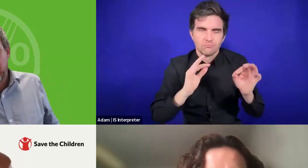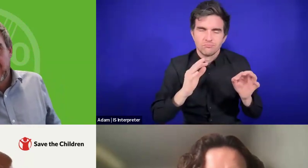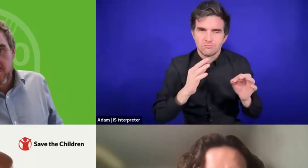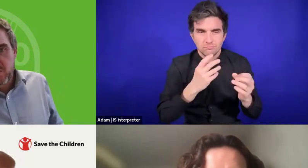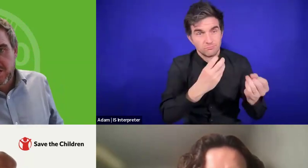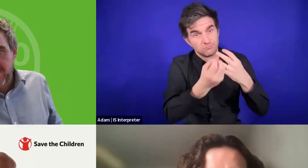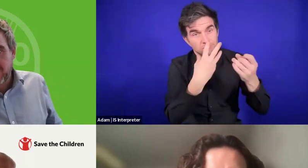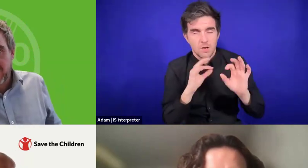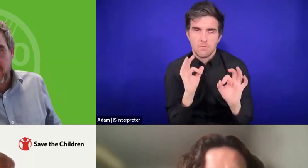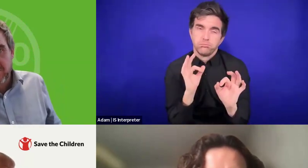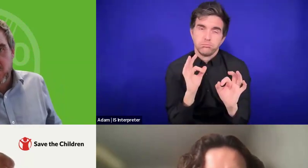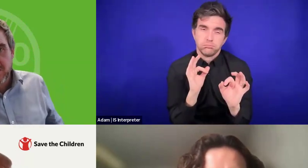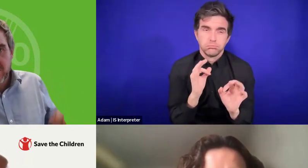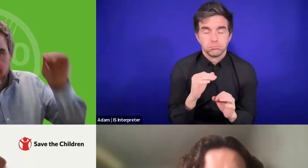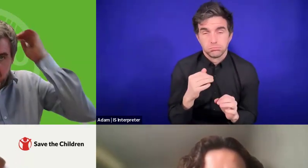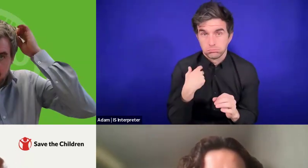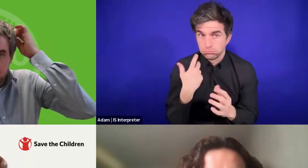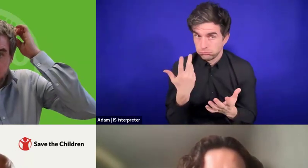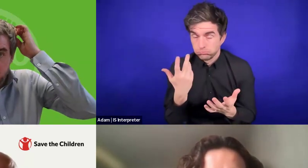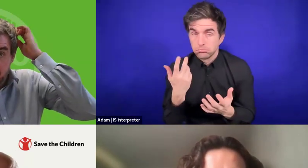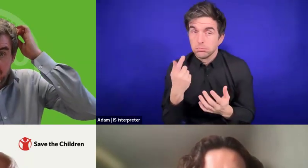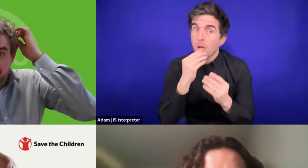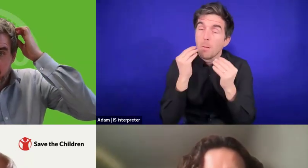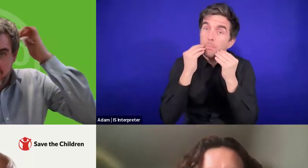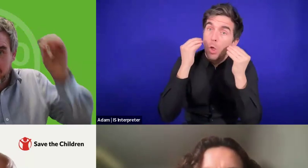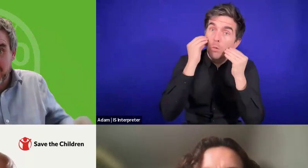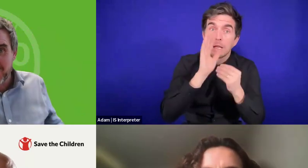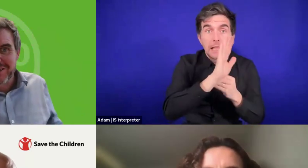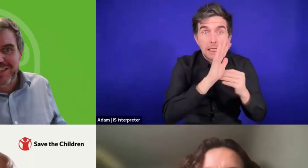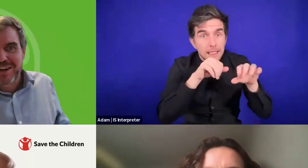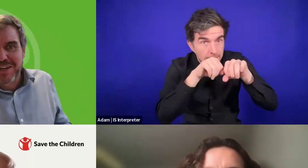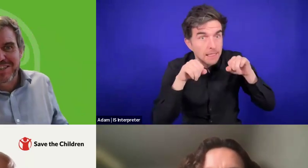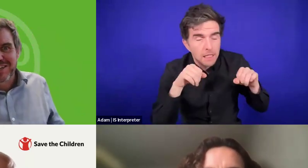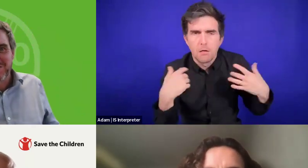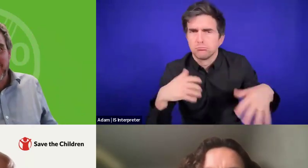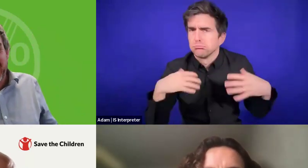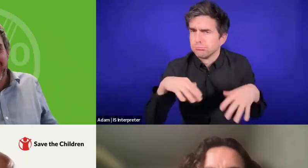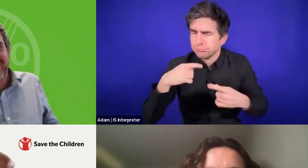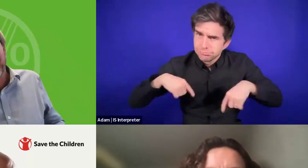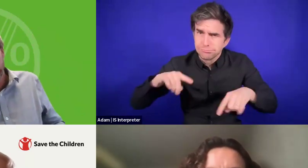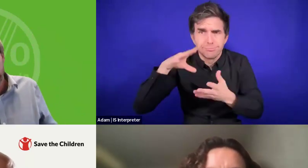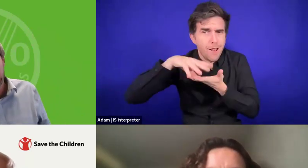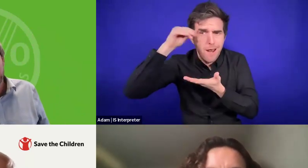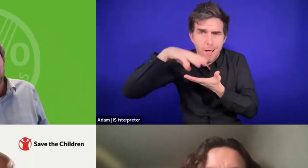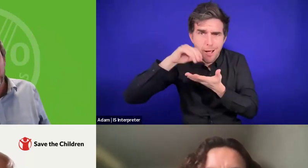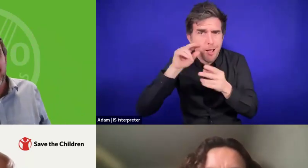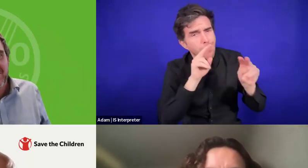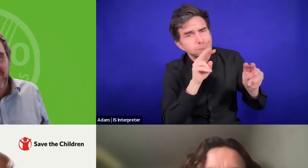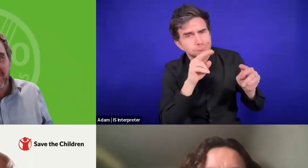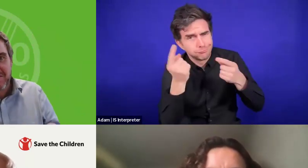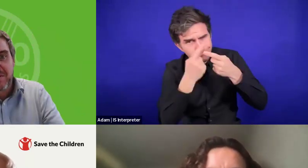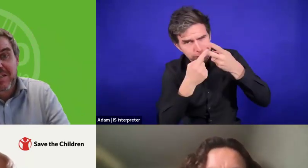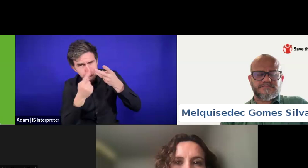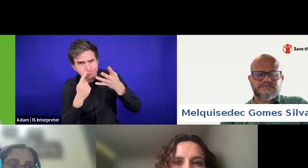captured some of that in the report, and I think going forward, given the journey that you guys have been on and the kind of insights you're gaining as you move